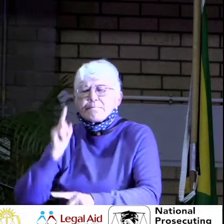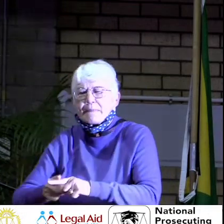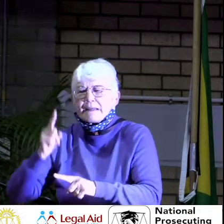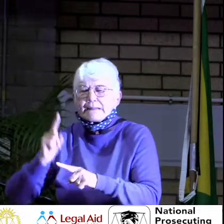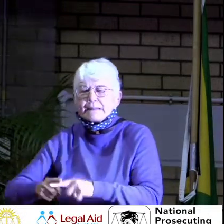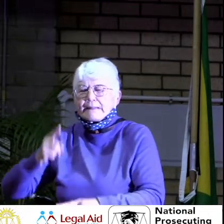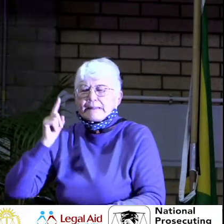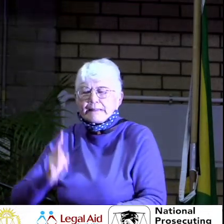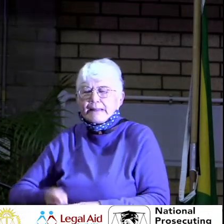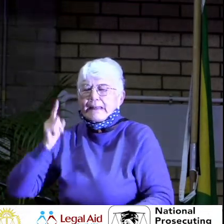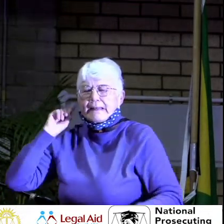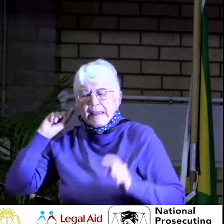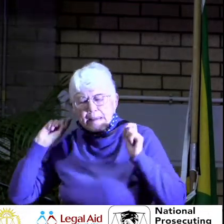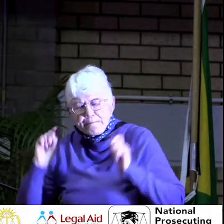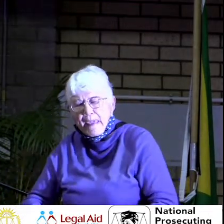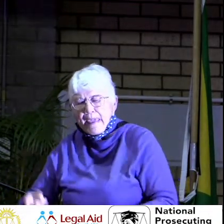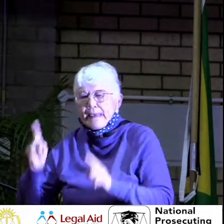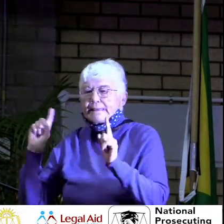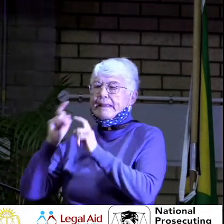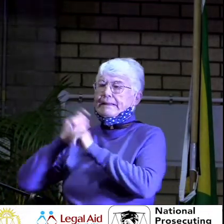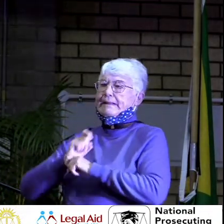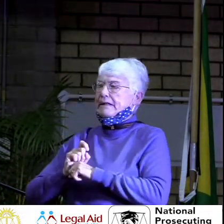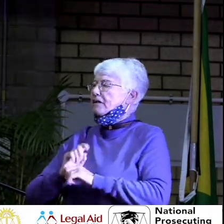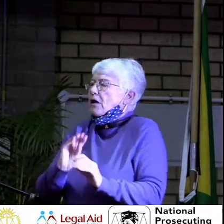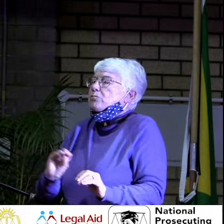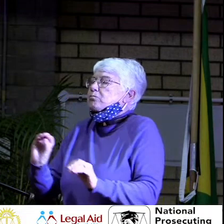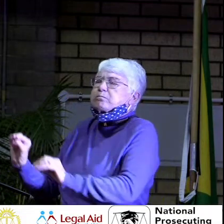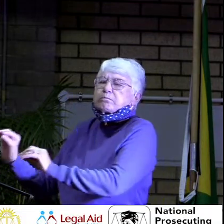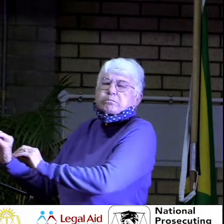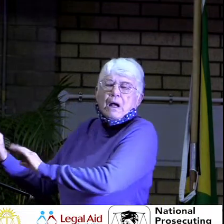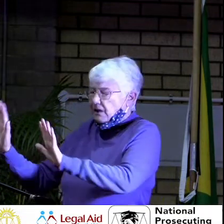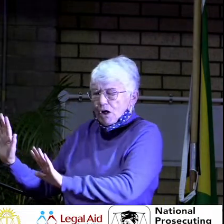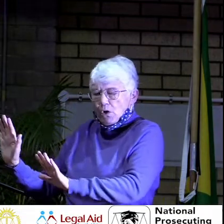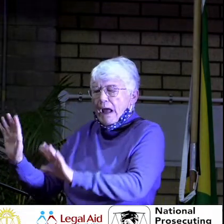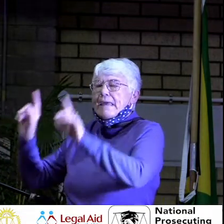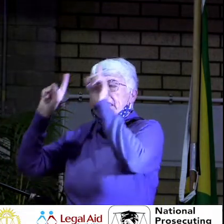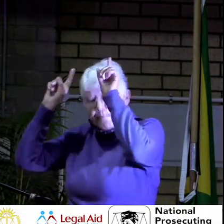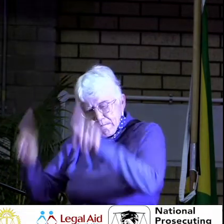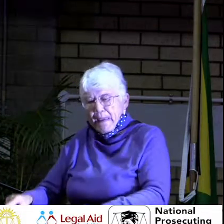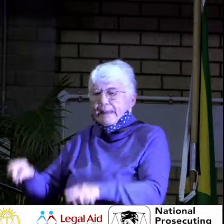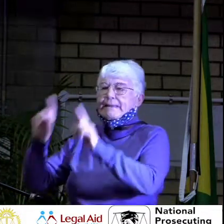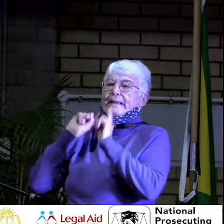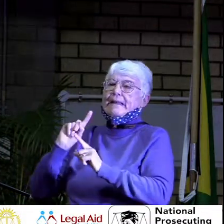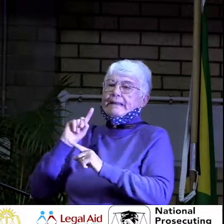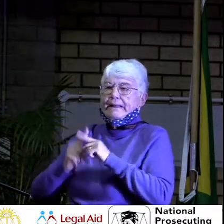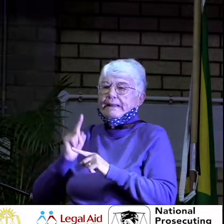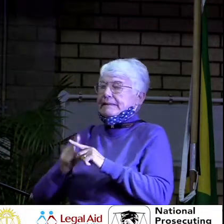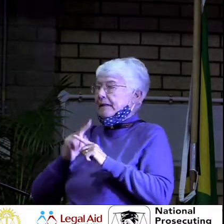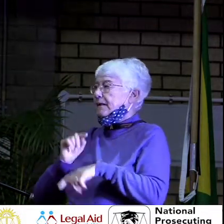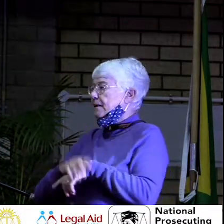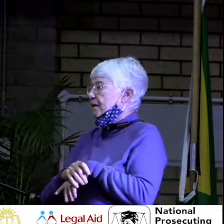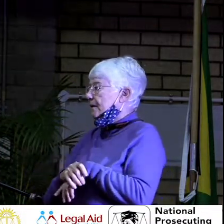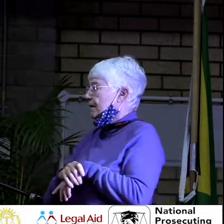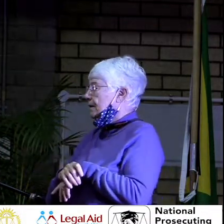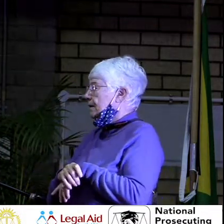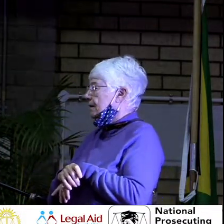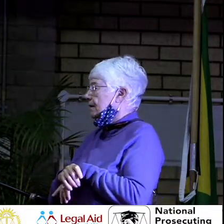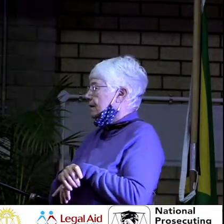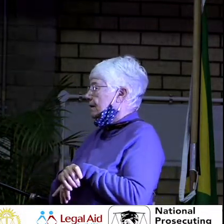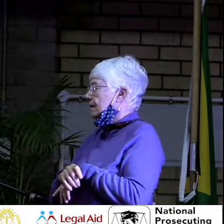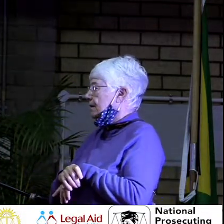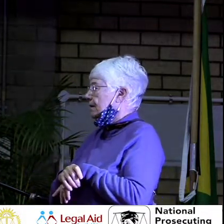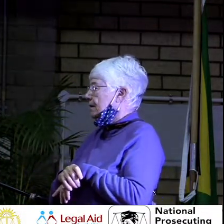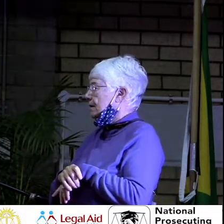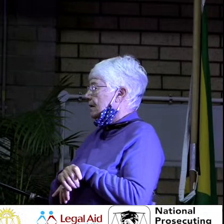ask our partners, SAPS, NPA, Justice, to also look at